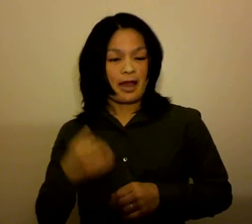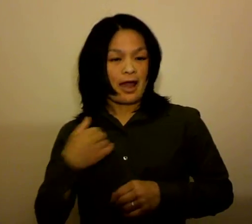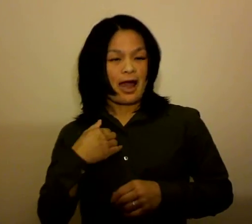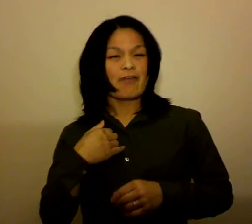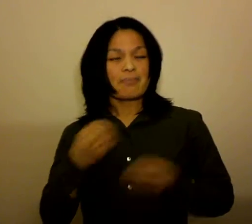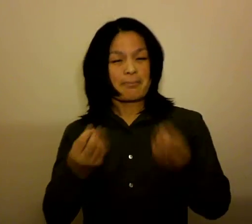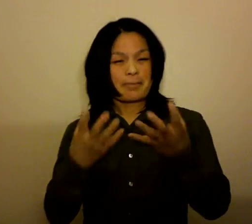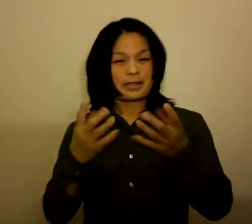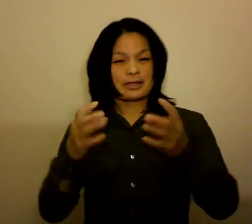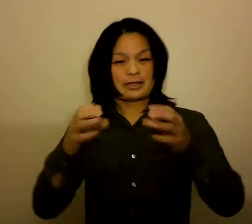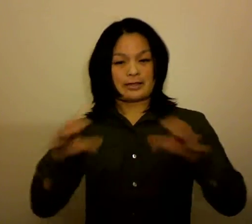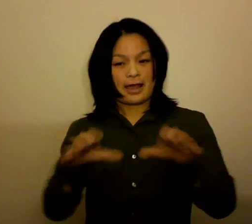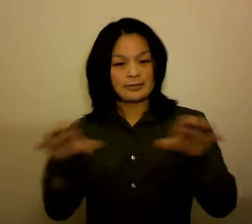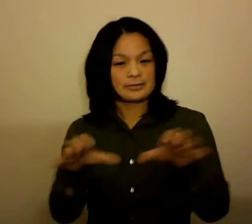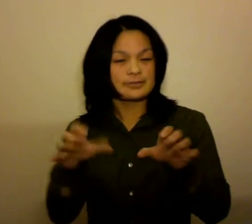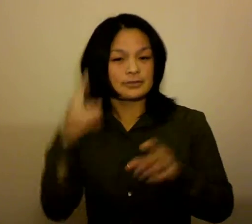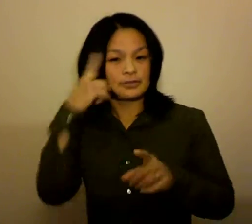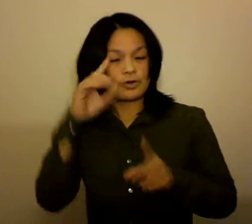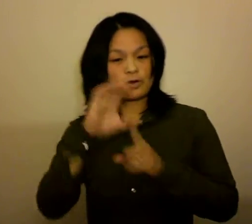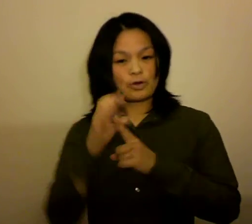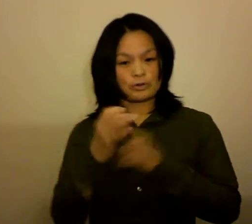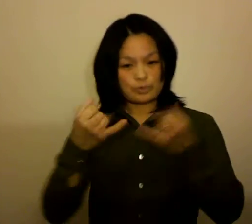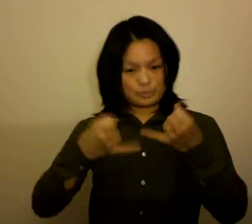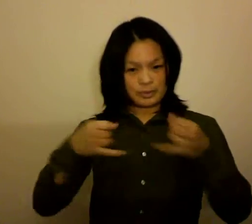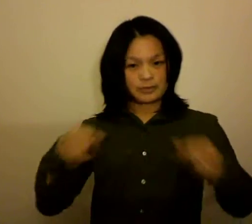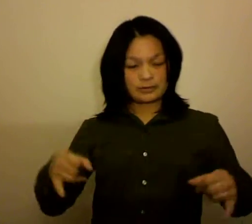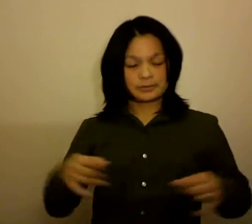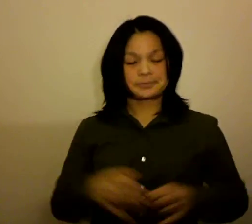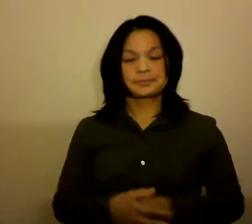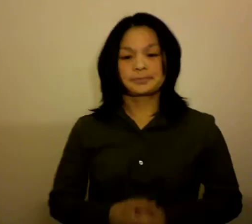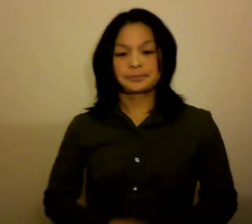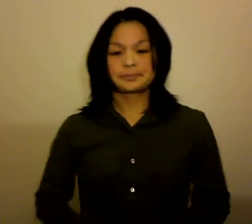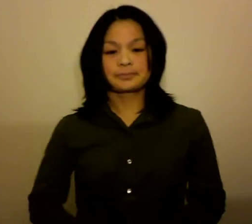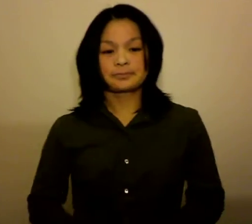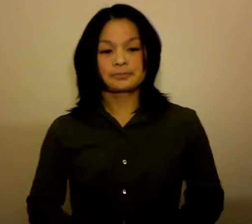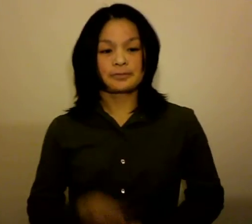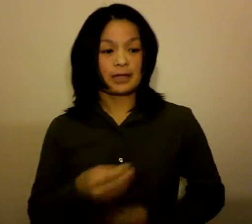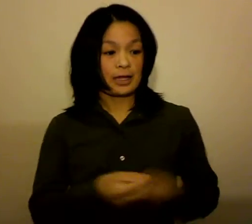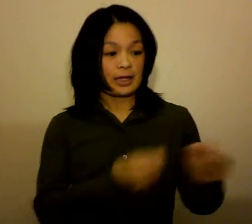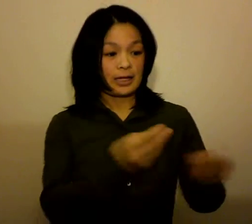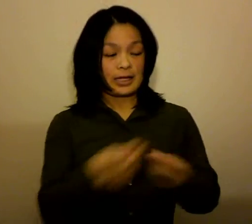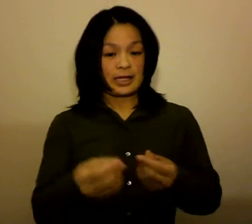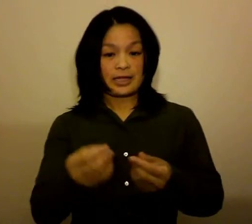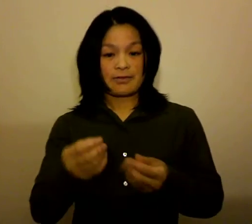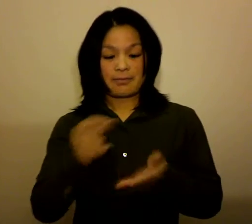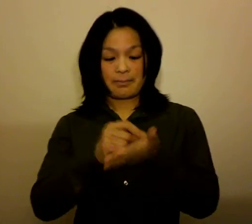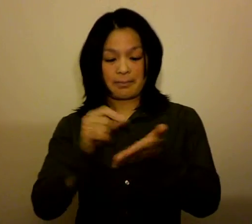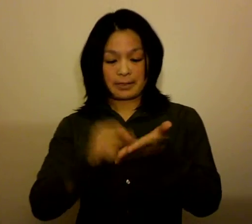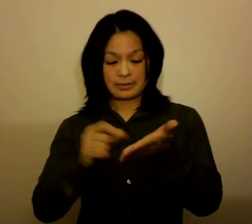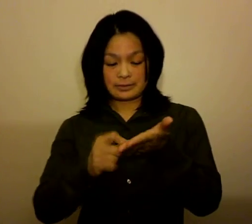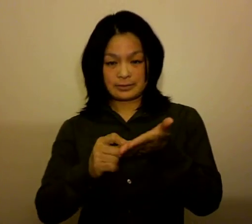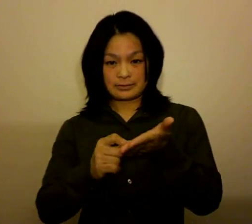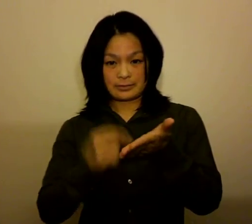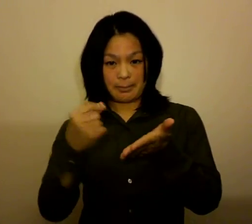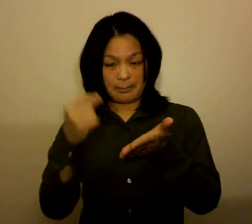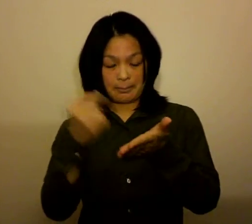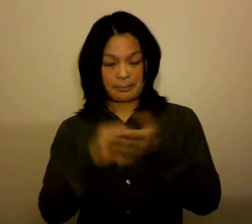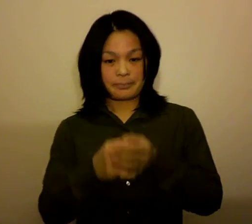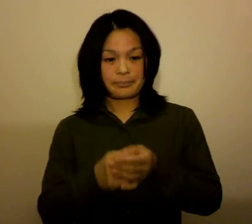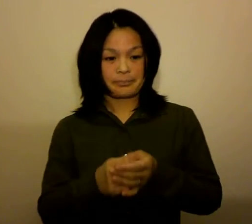do. Pass out pens or pencils in a one-page activity. On the sheet, it would be called Dealing with